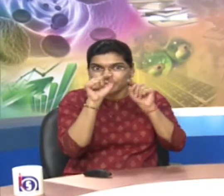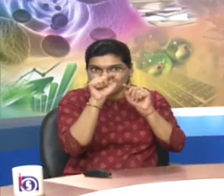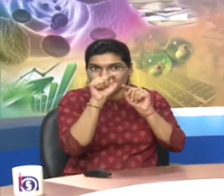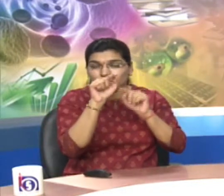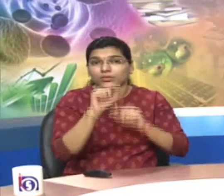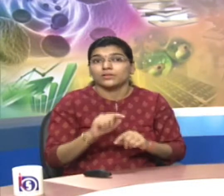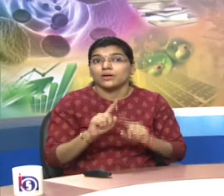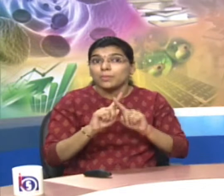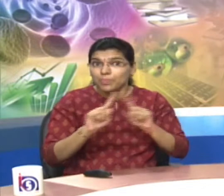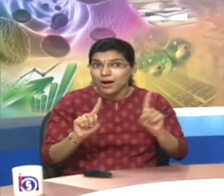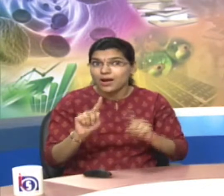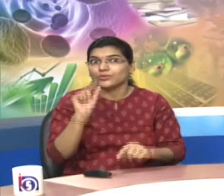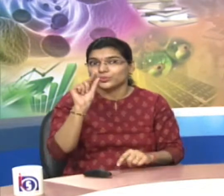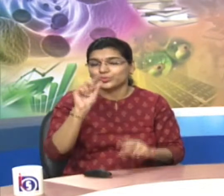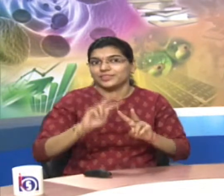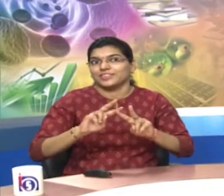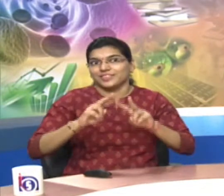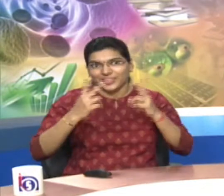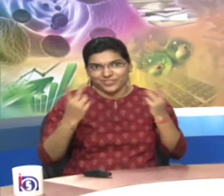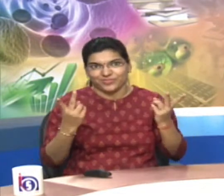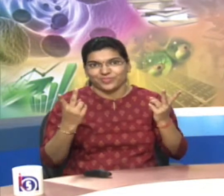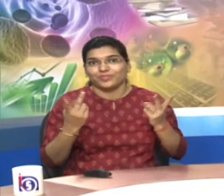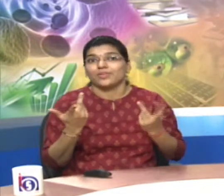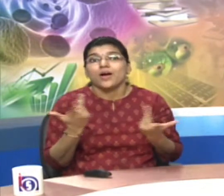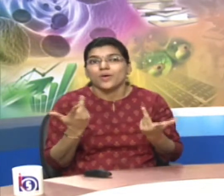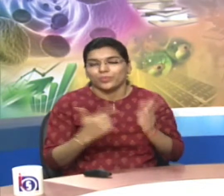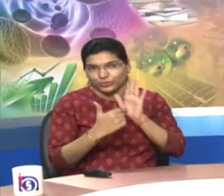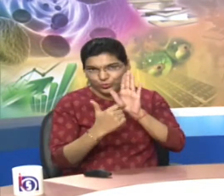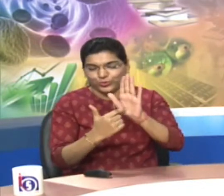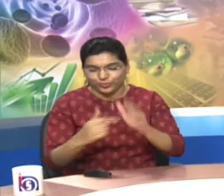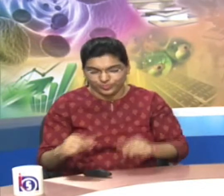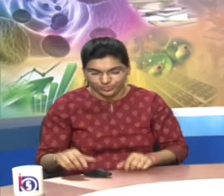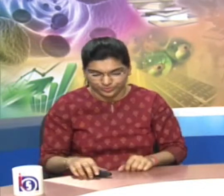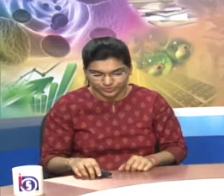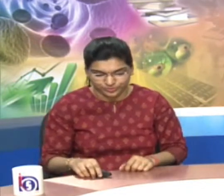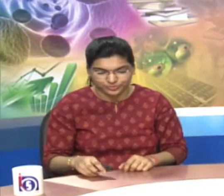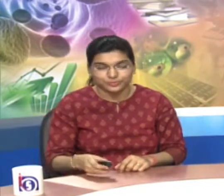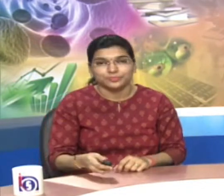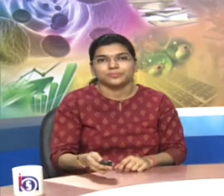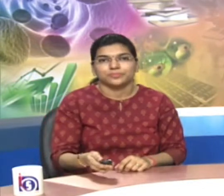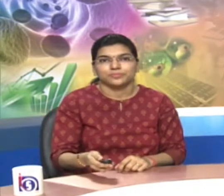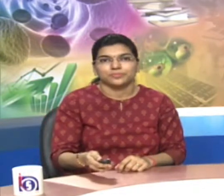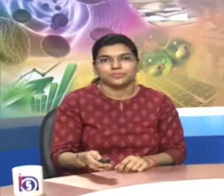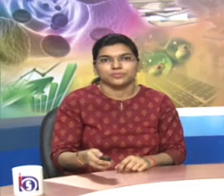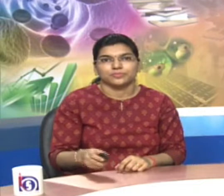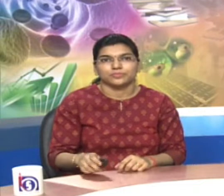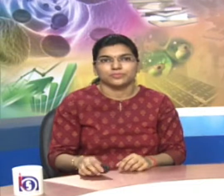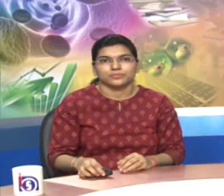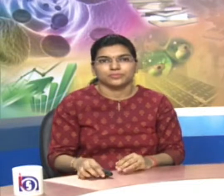So that is format painter. That is used a little different way. I will explain you.